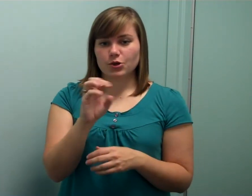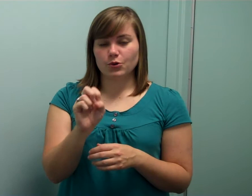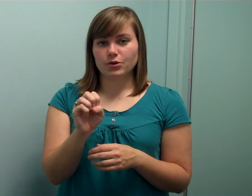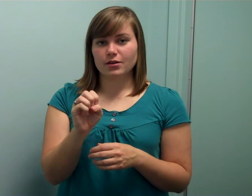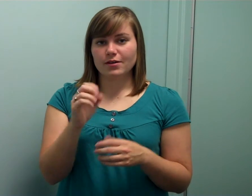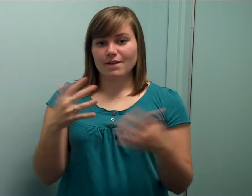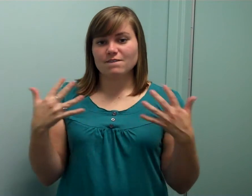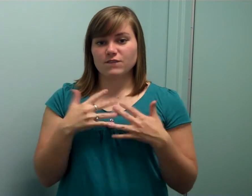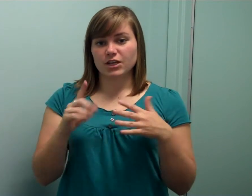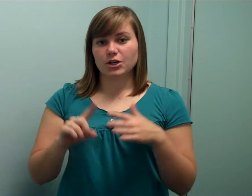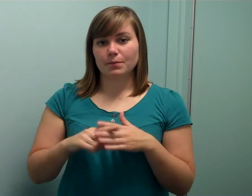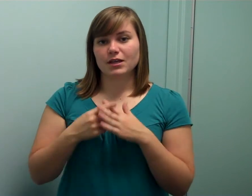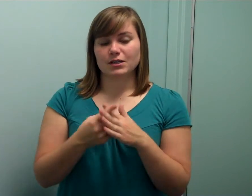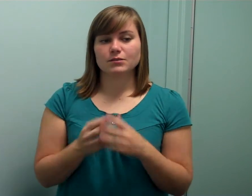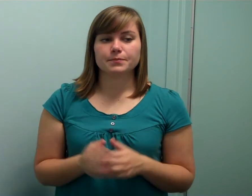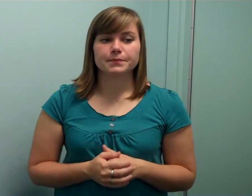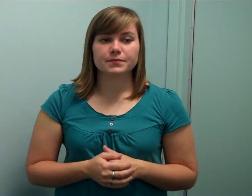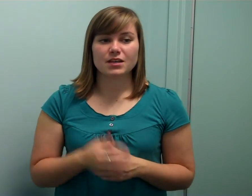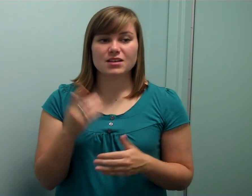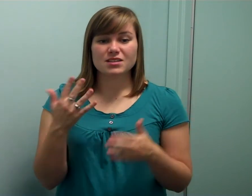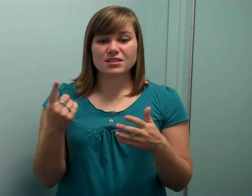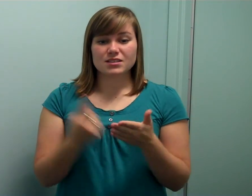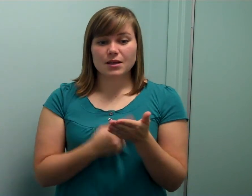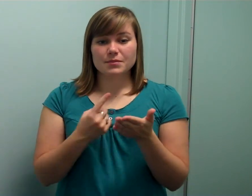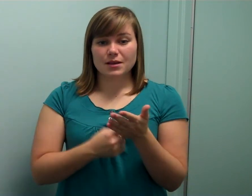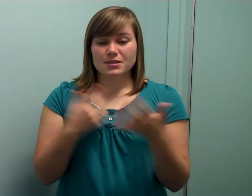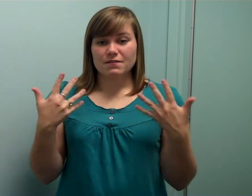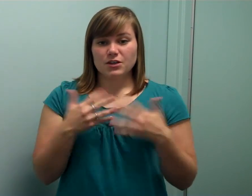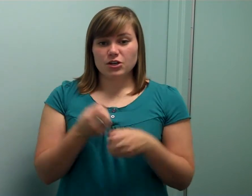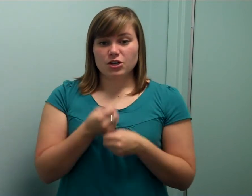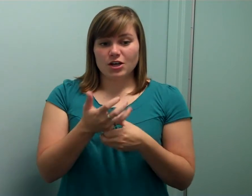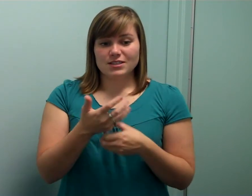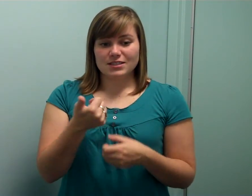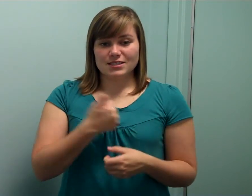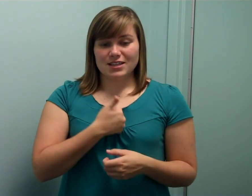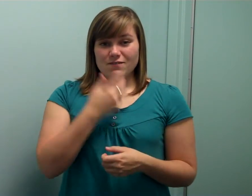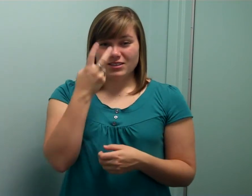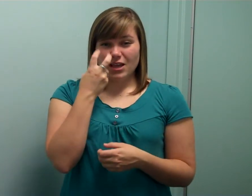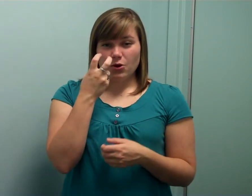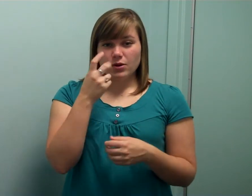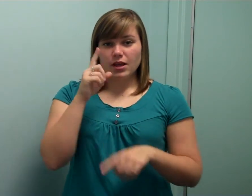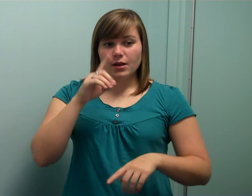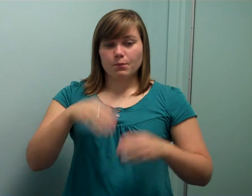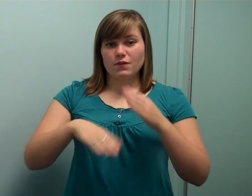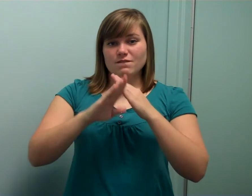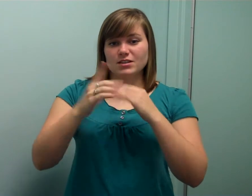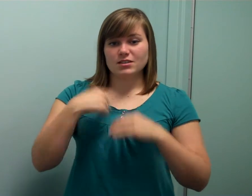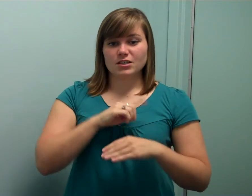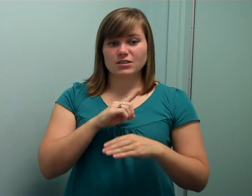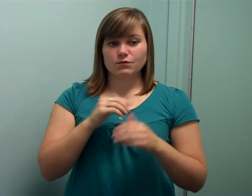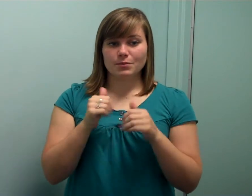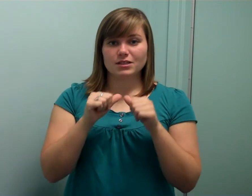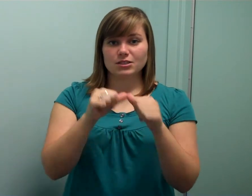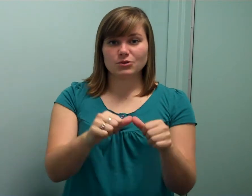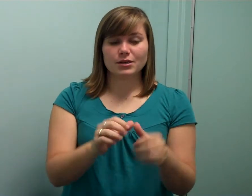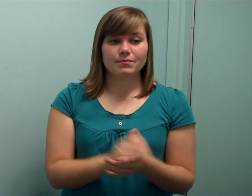enough self-doubt that it actually prevents us from moving ahead. We allow the fear to immobilize